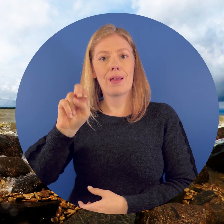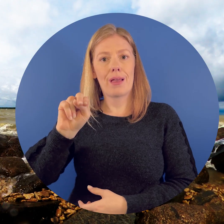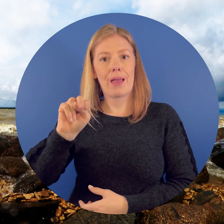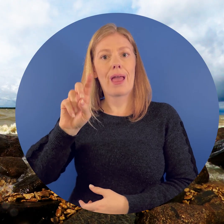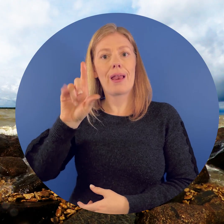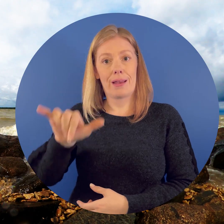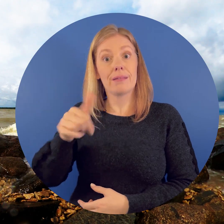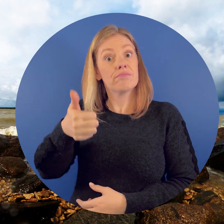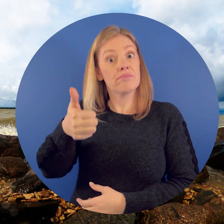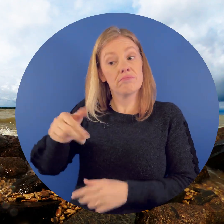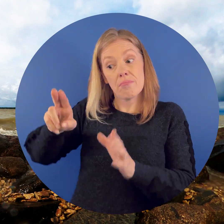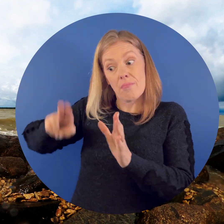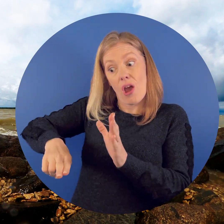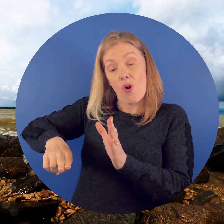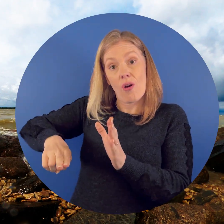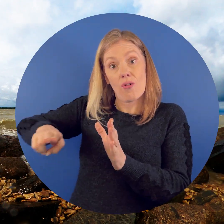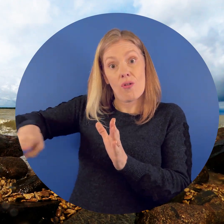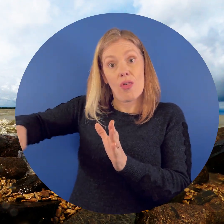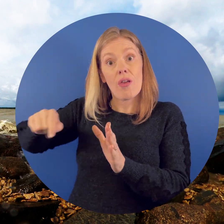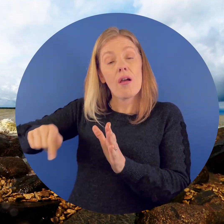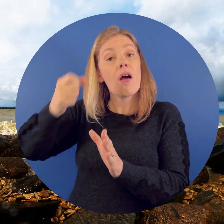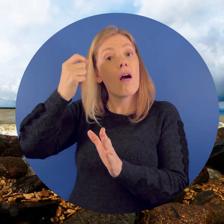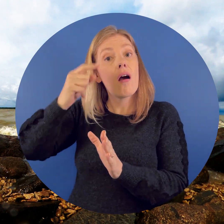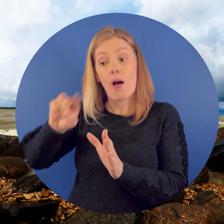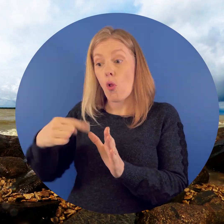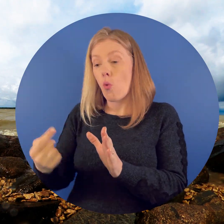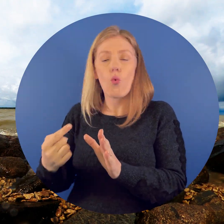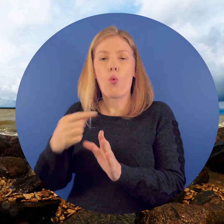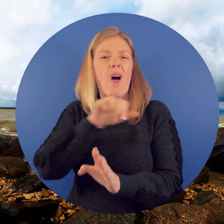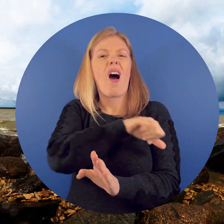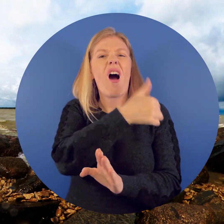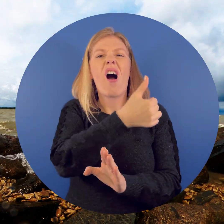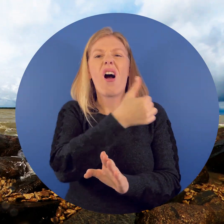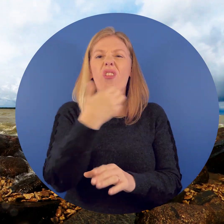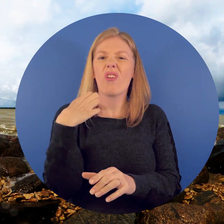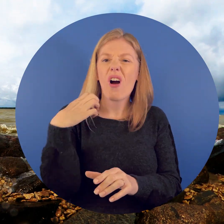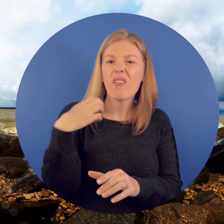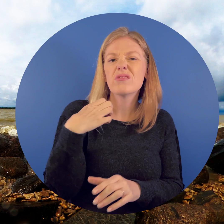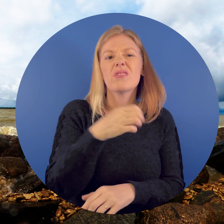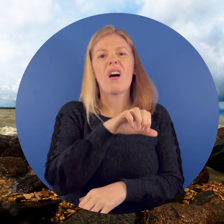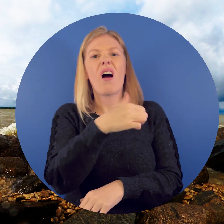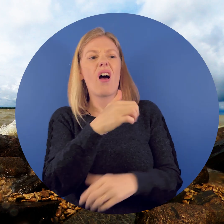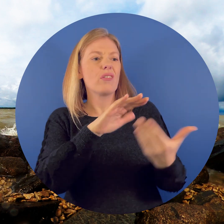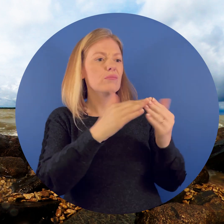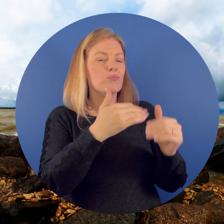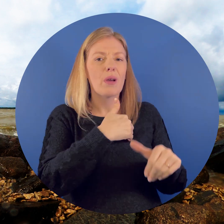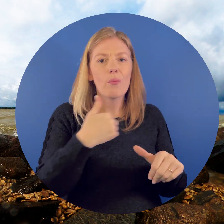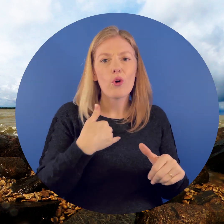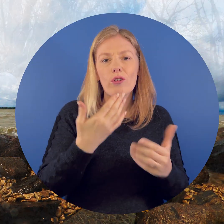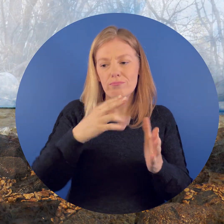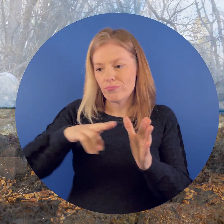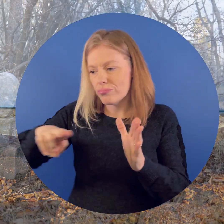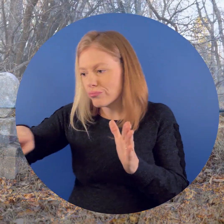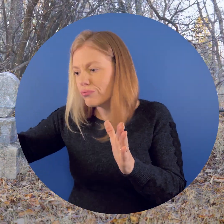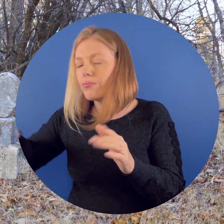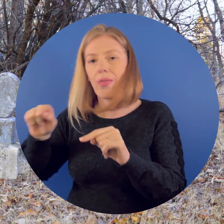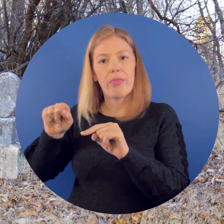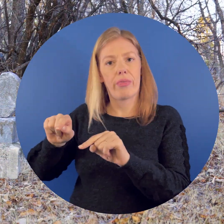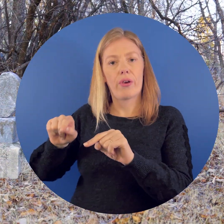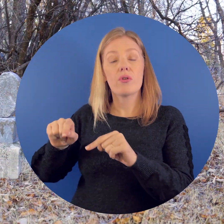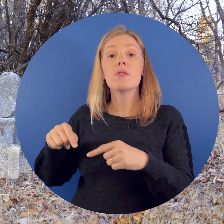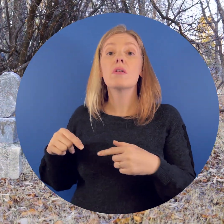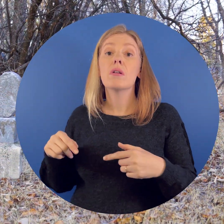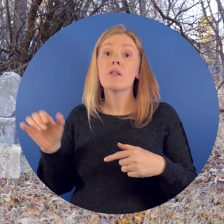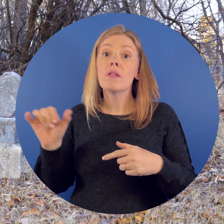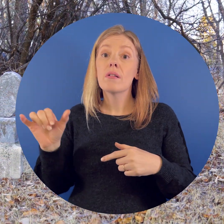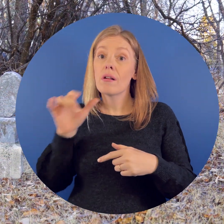final resting place of many Hudson Bay officers and other community members. There are even older burials